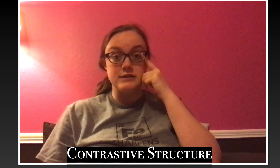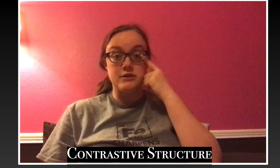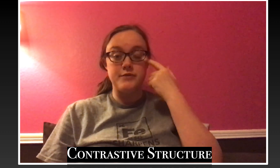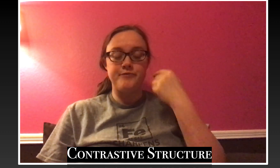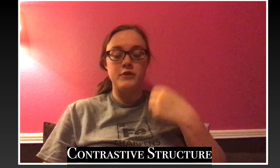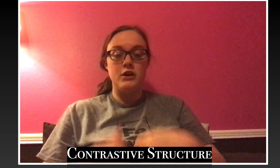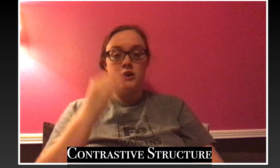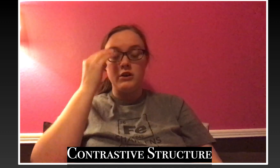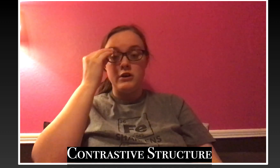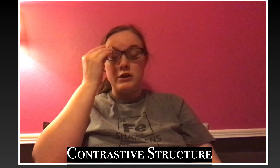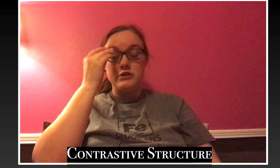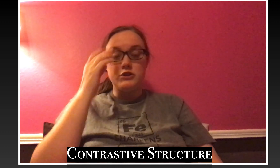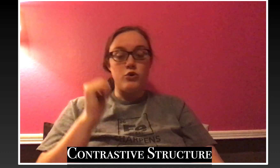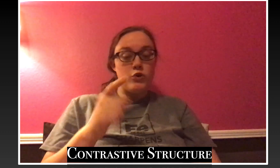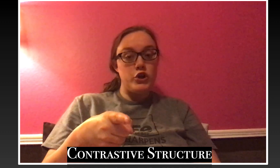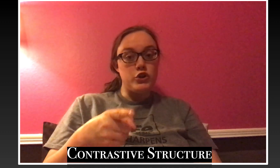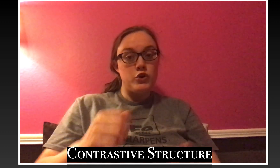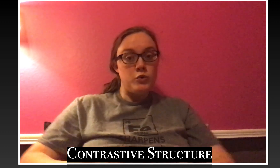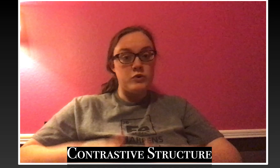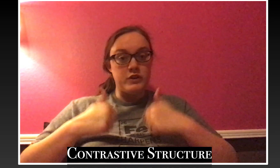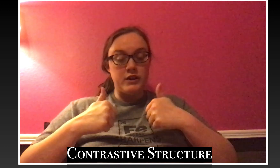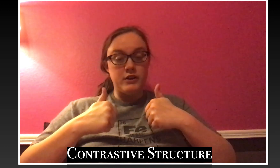on. So you live